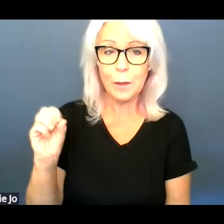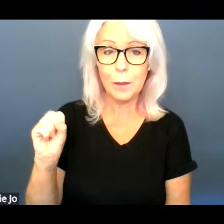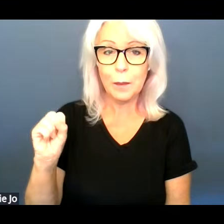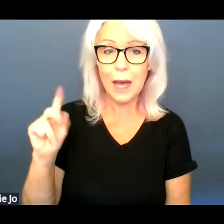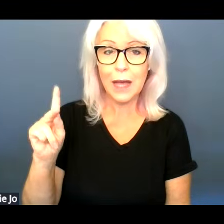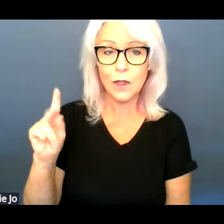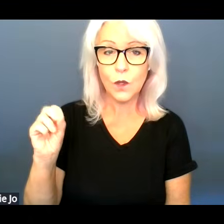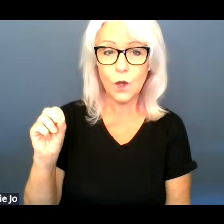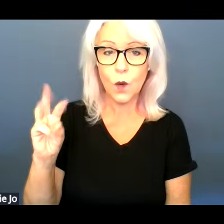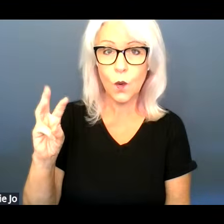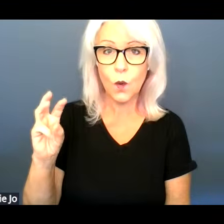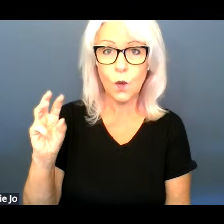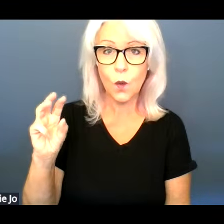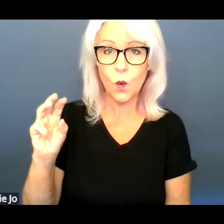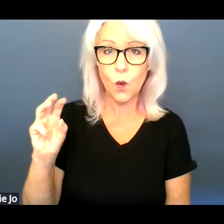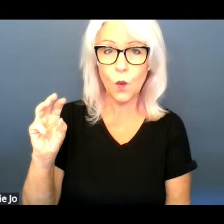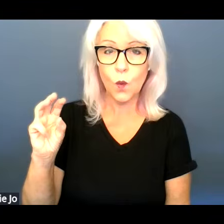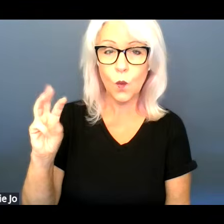Betsyann,